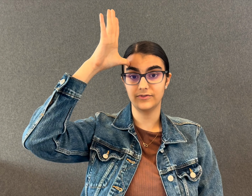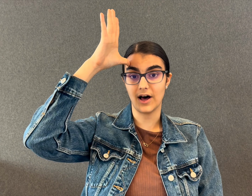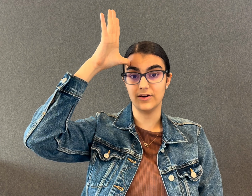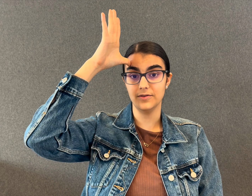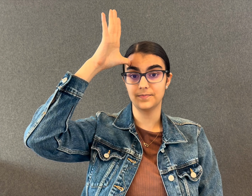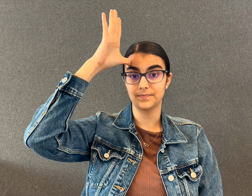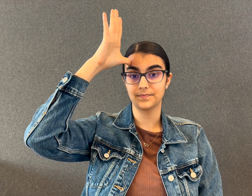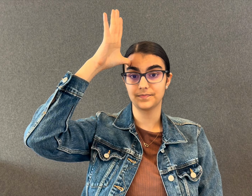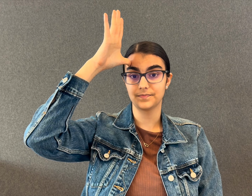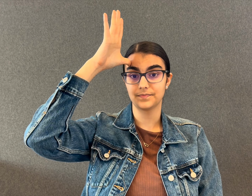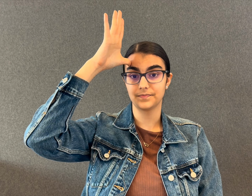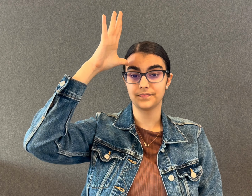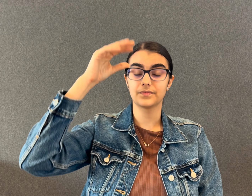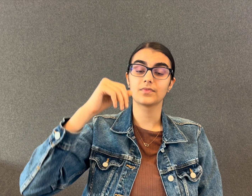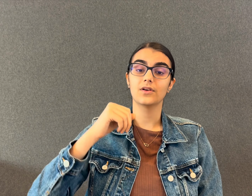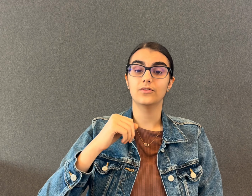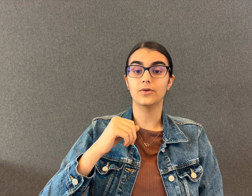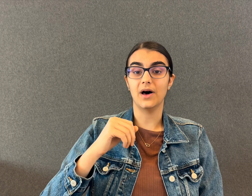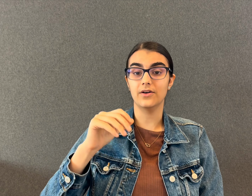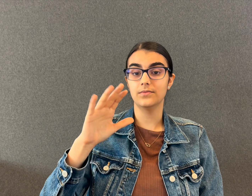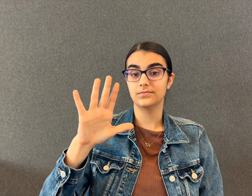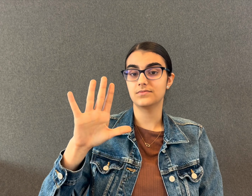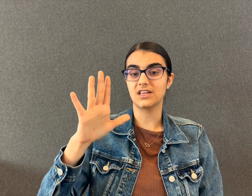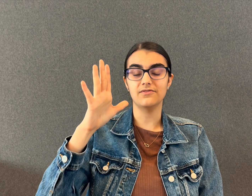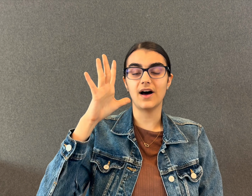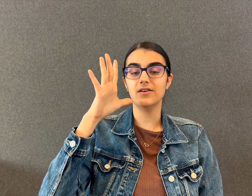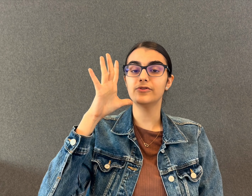father. For mother, same 5.